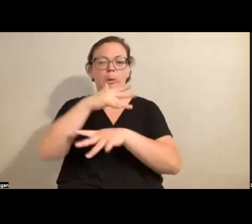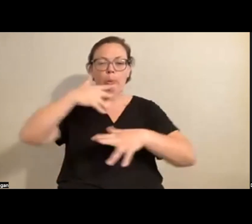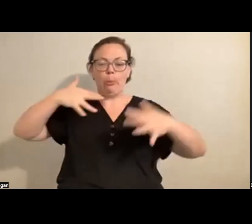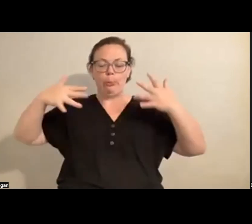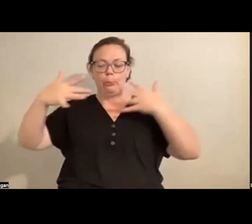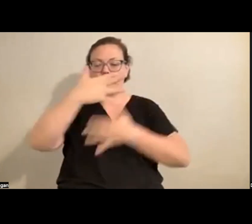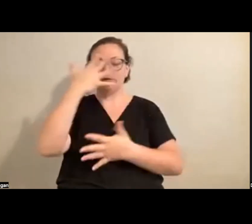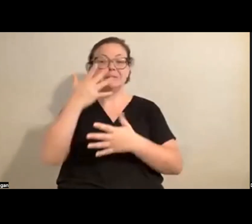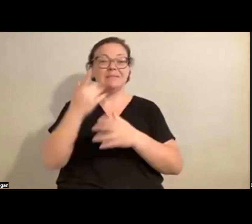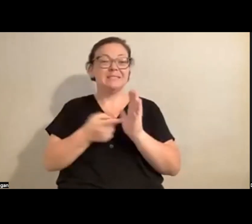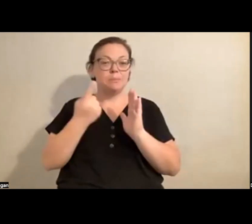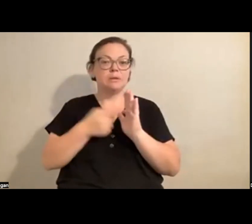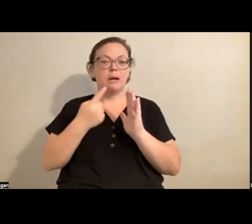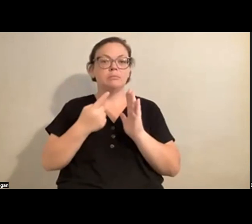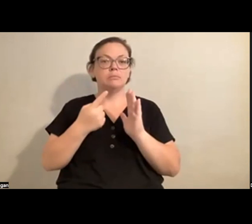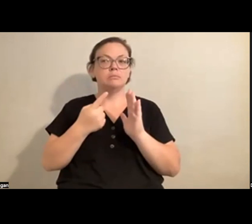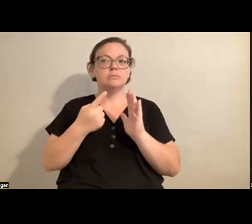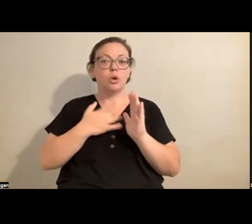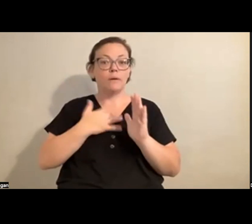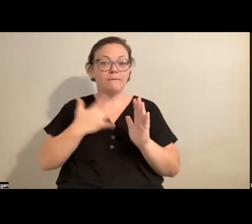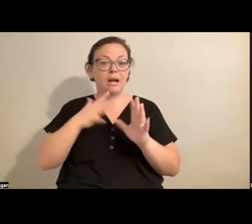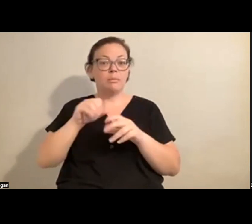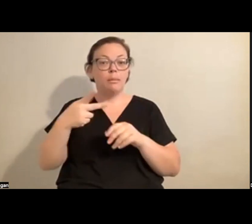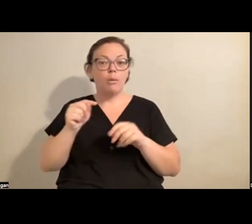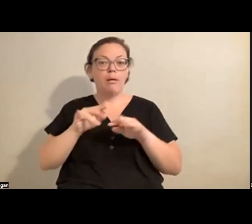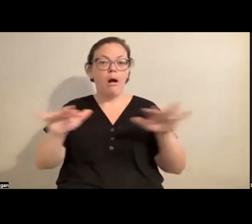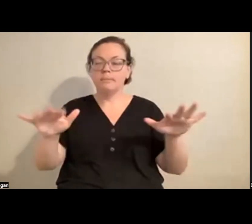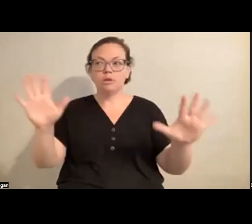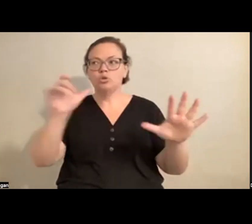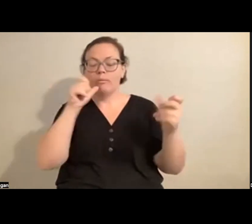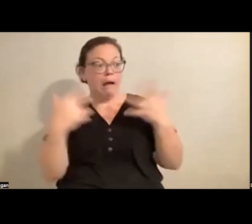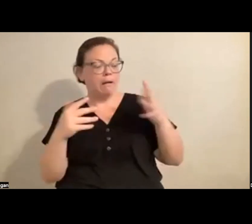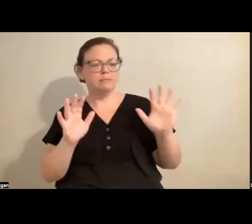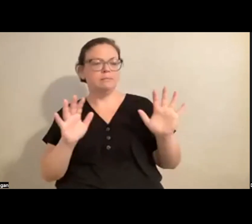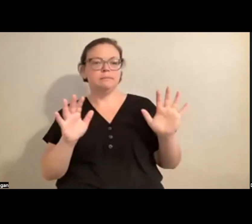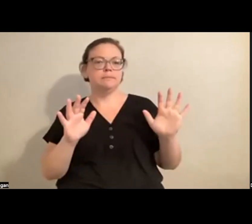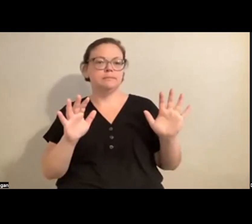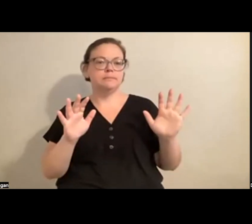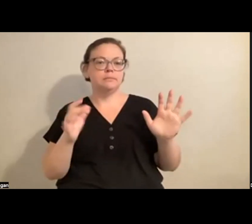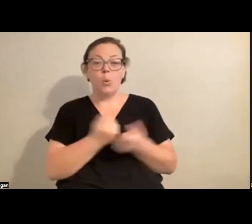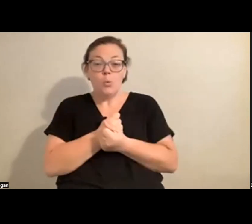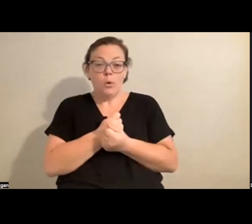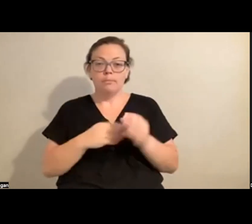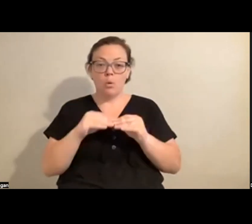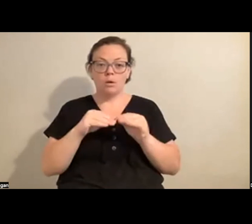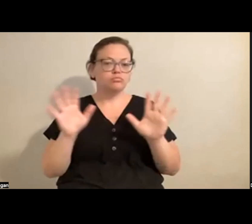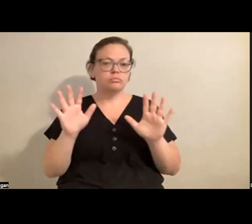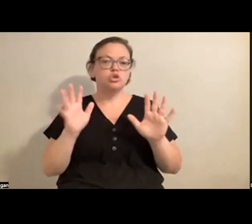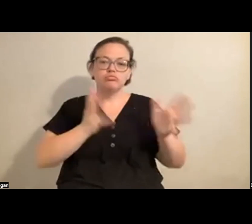Sometimes it can be felt by a partner. Don't freak out. Don't hold me tighter. Let me